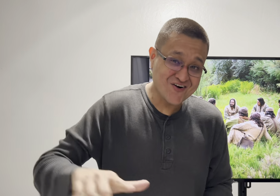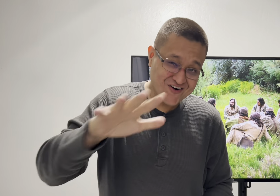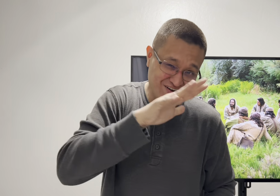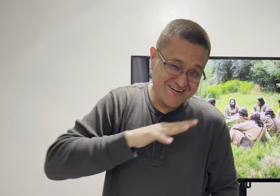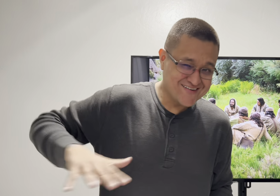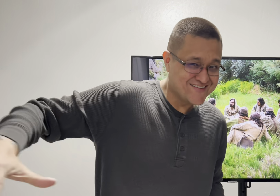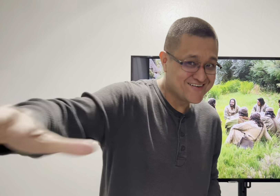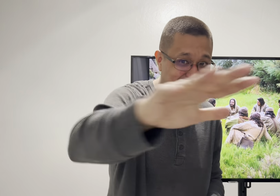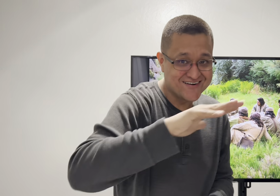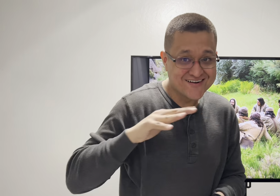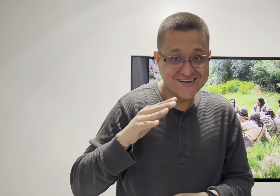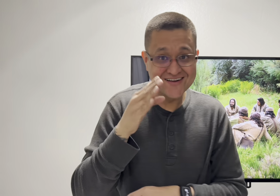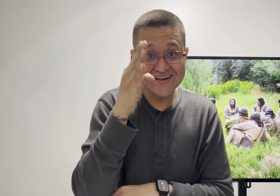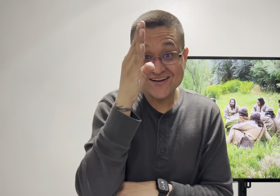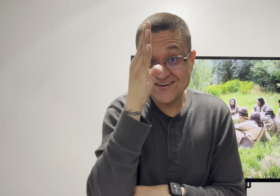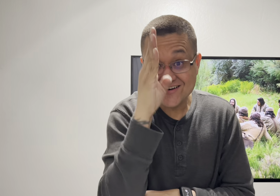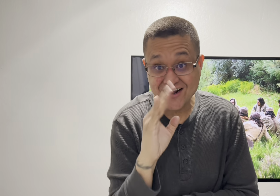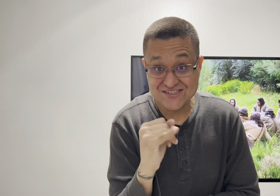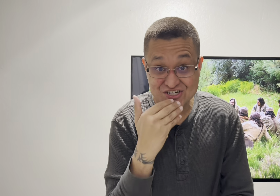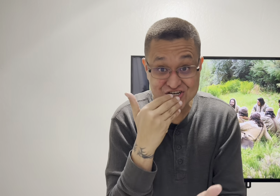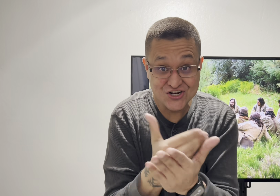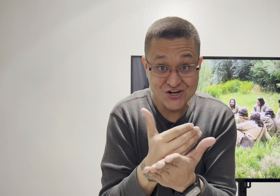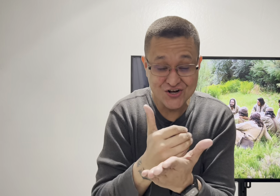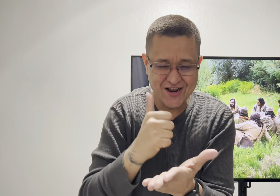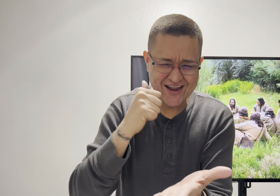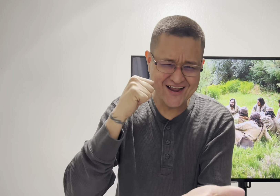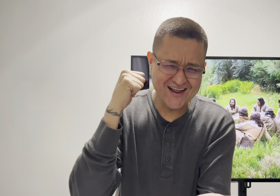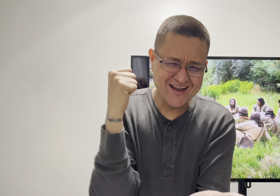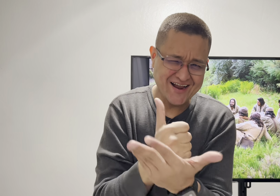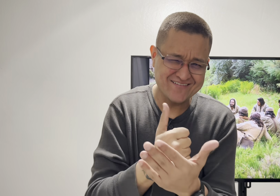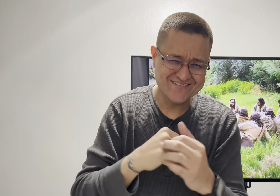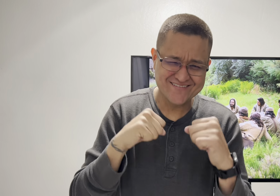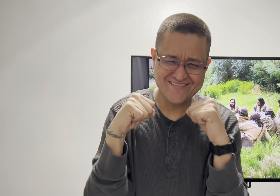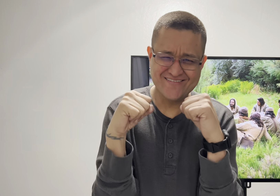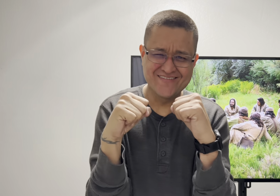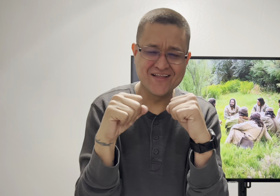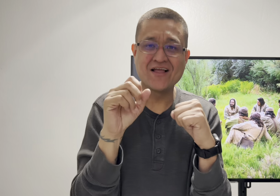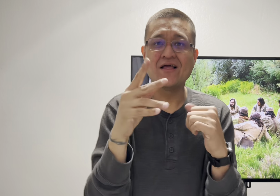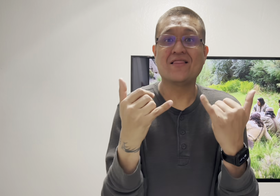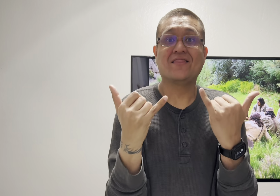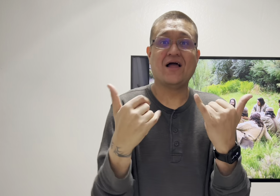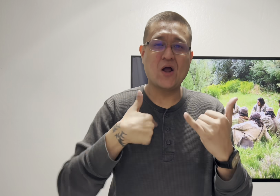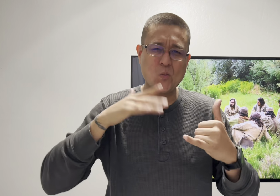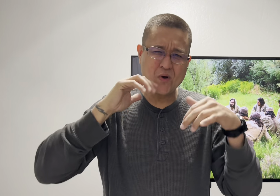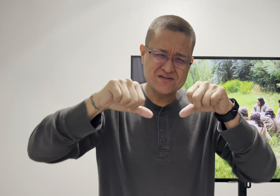Lord. Praise the Lord, everyone. Good. God is good. Amen.